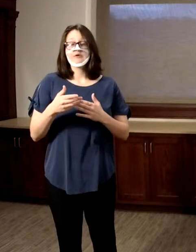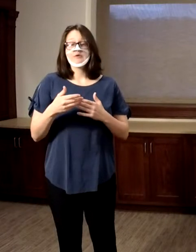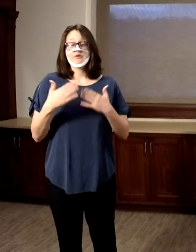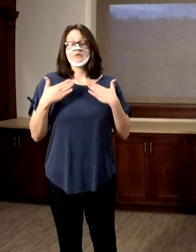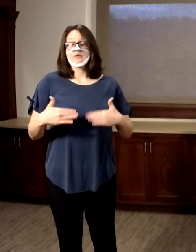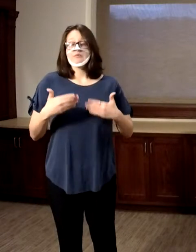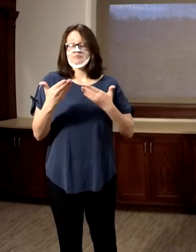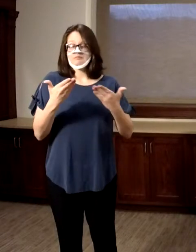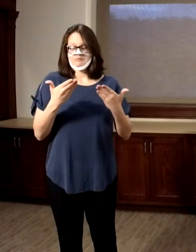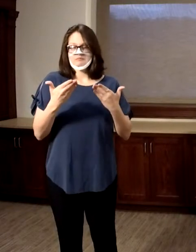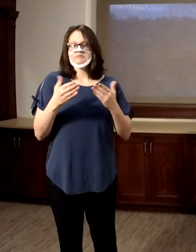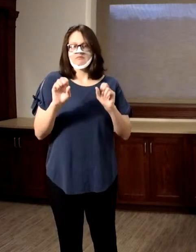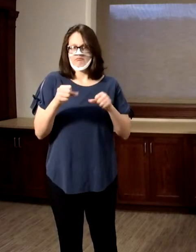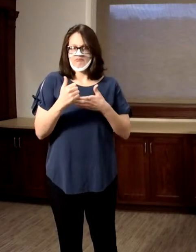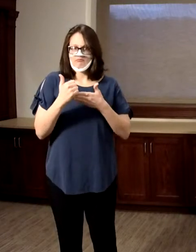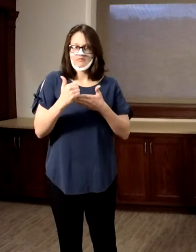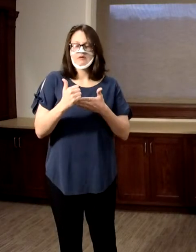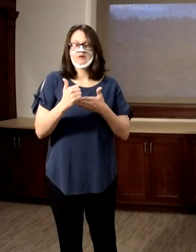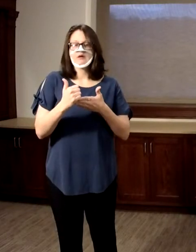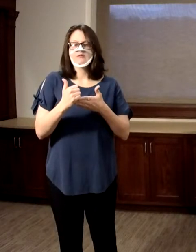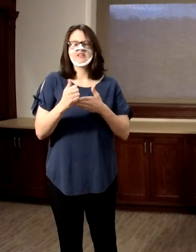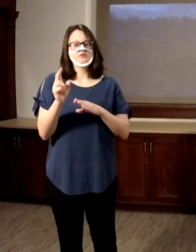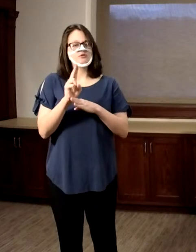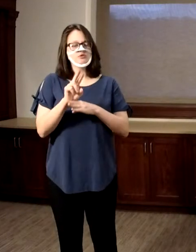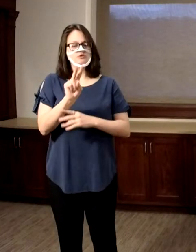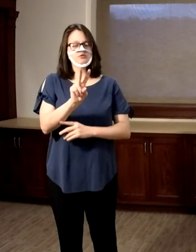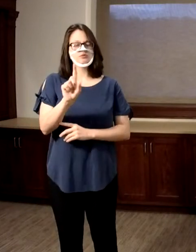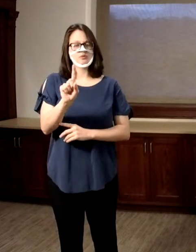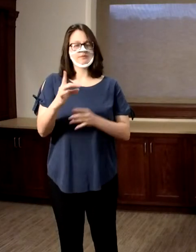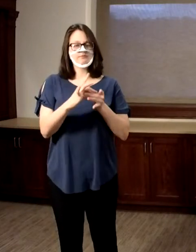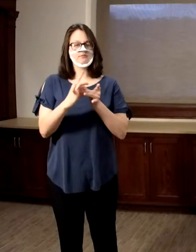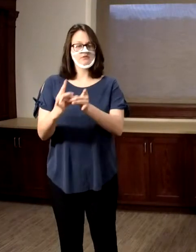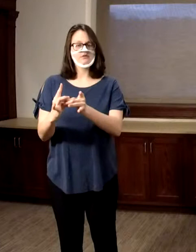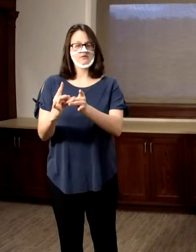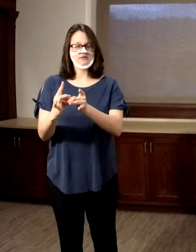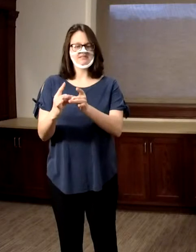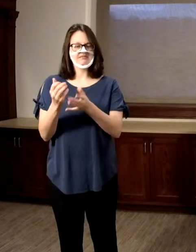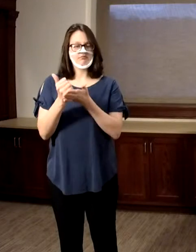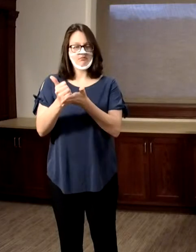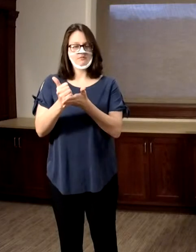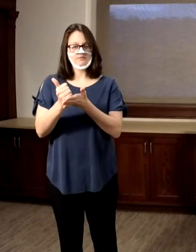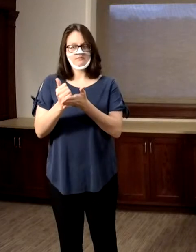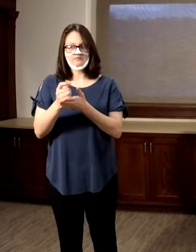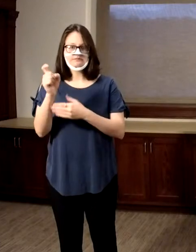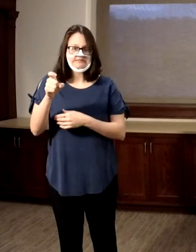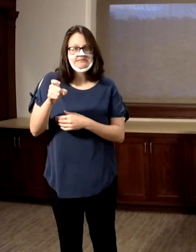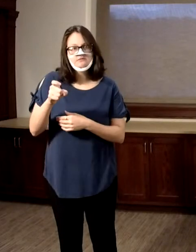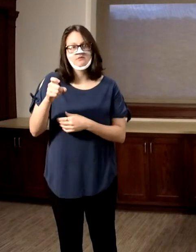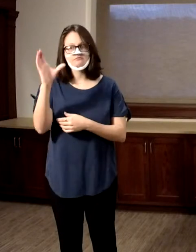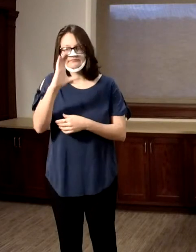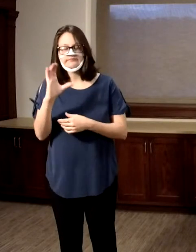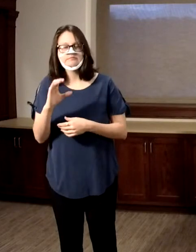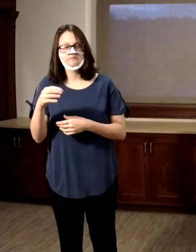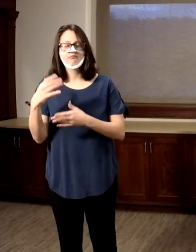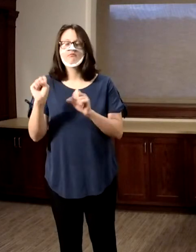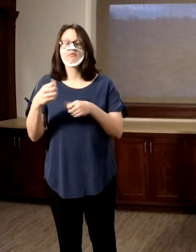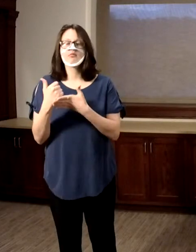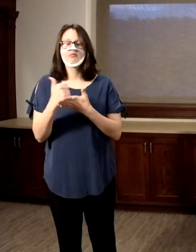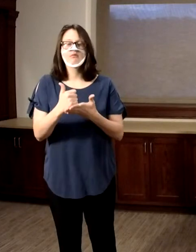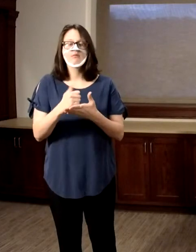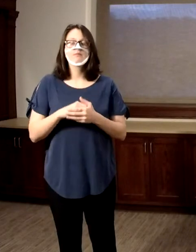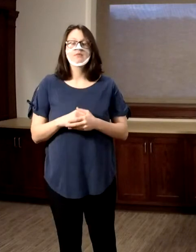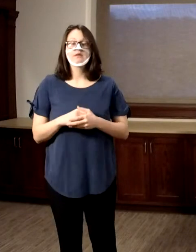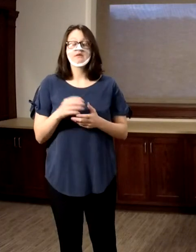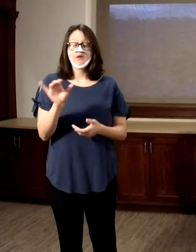MARC can also utilize 211 to be connected to the things that you need. The 211 gateway can also be used for people seeking